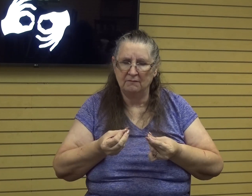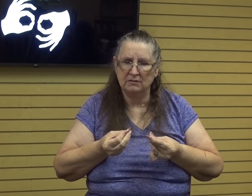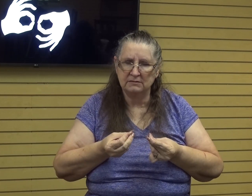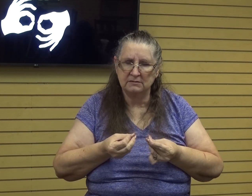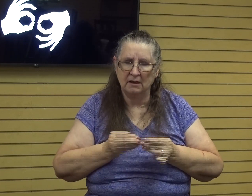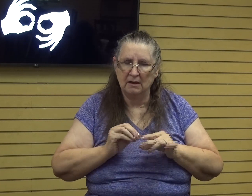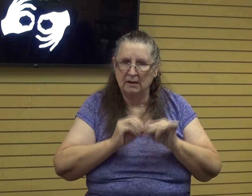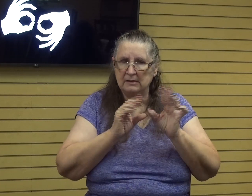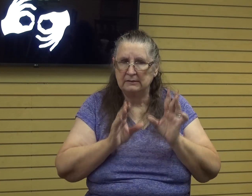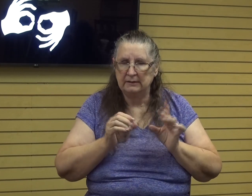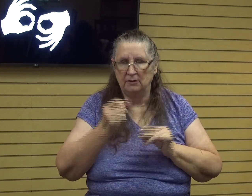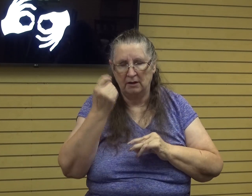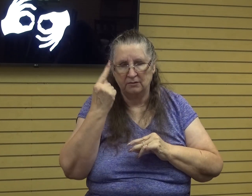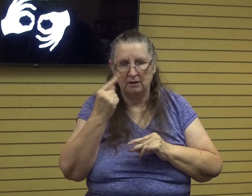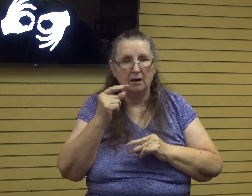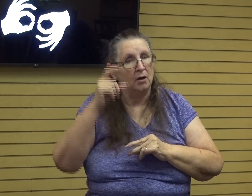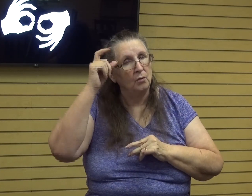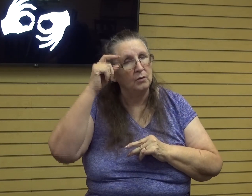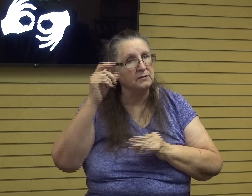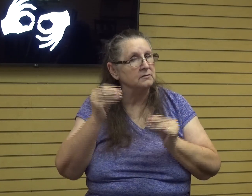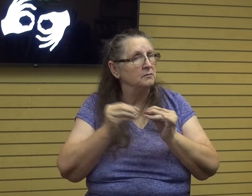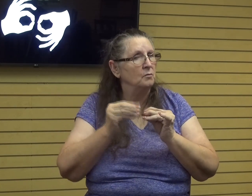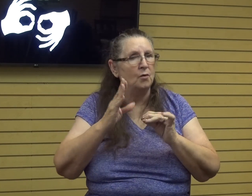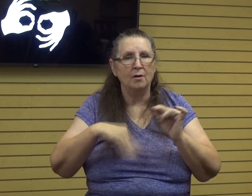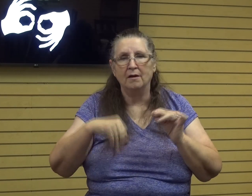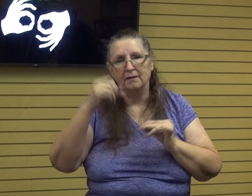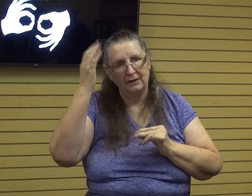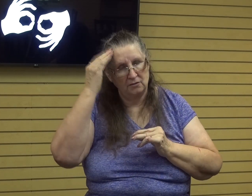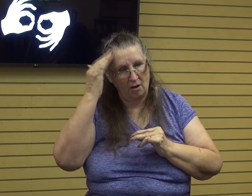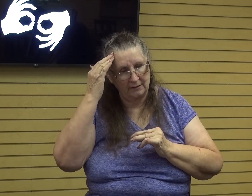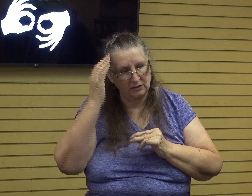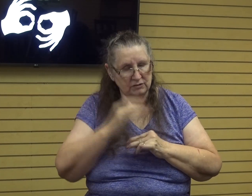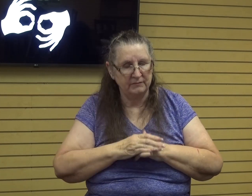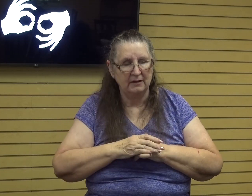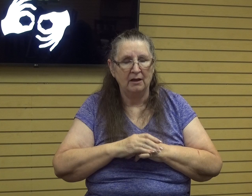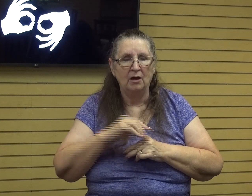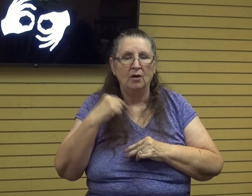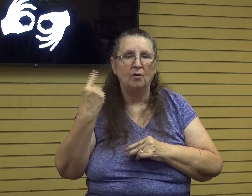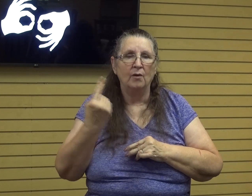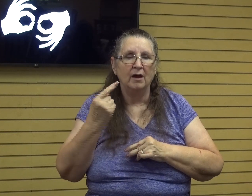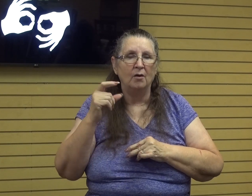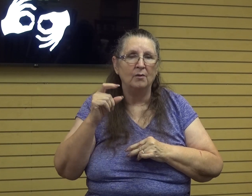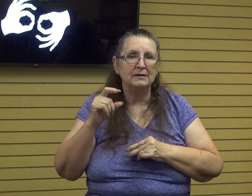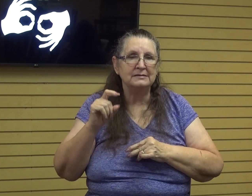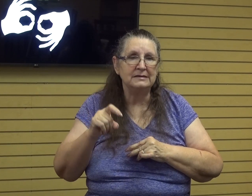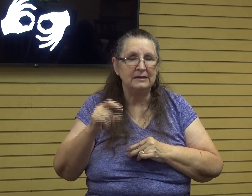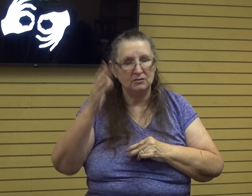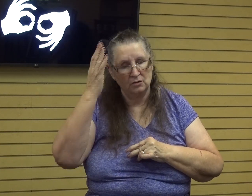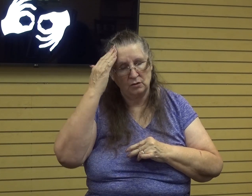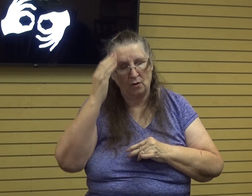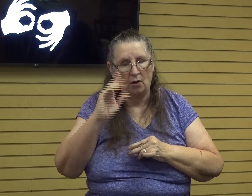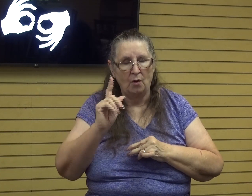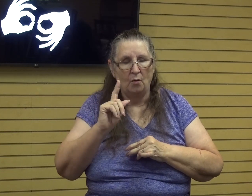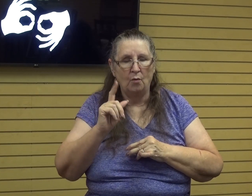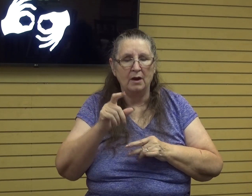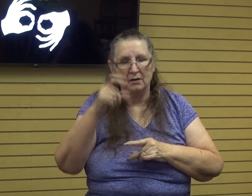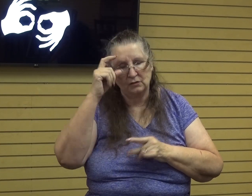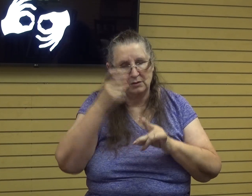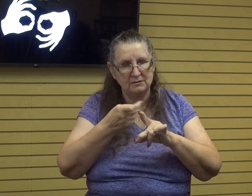understanding. But wisdom is so much more than that. We should always know where wisdom comes from. In Psalms 111, verse 10, it